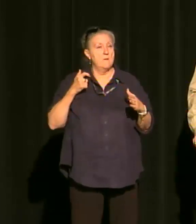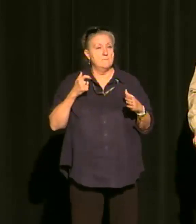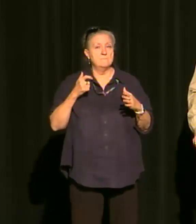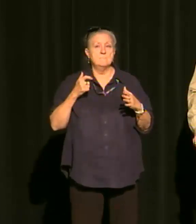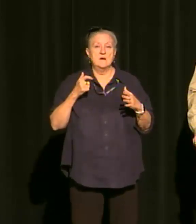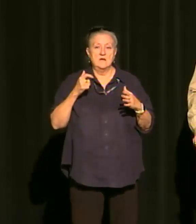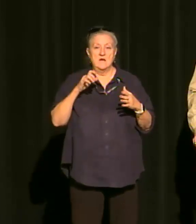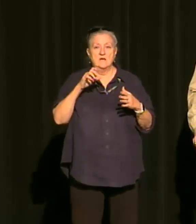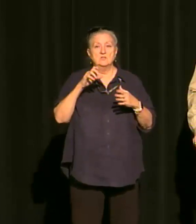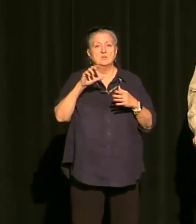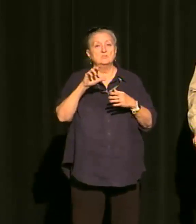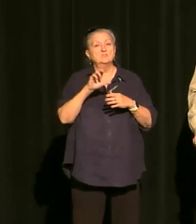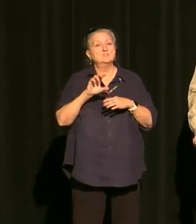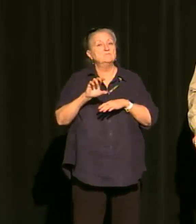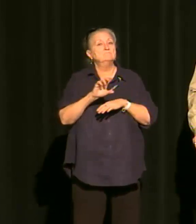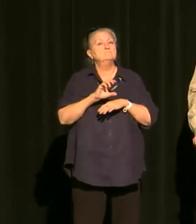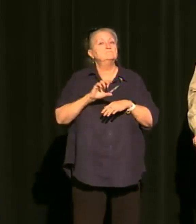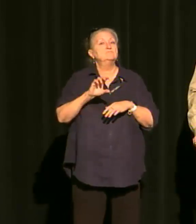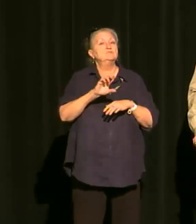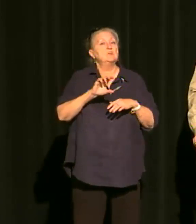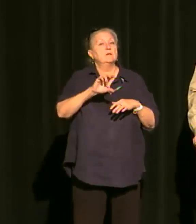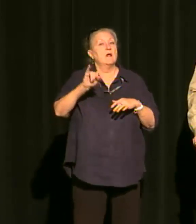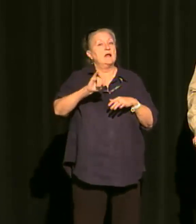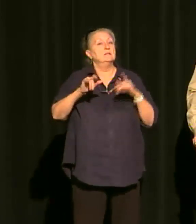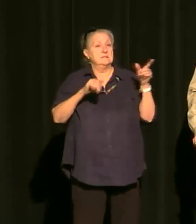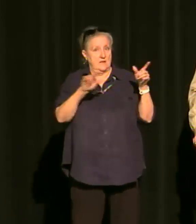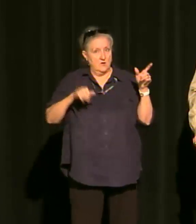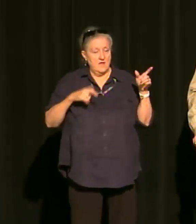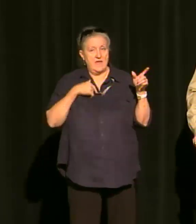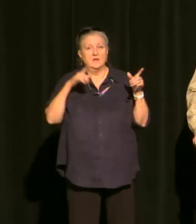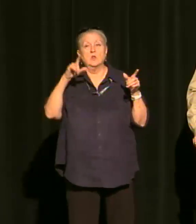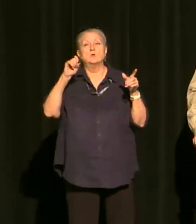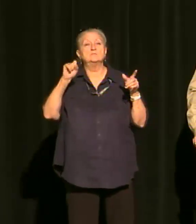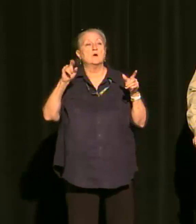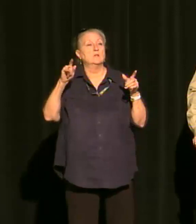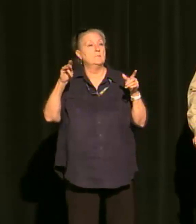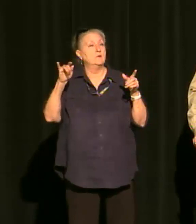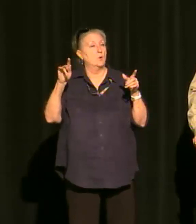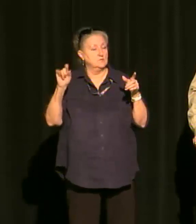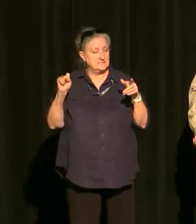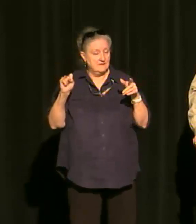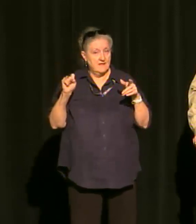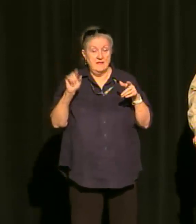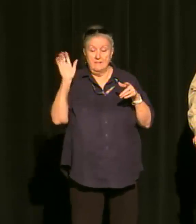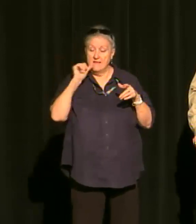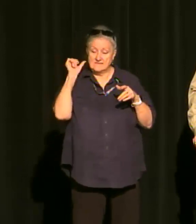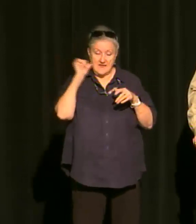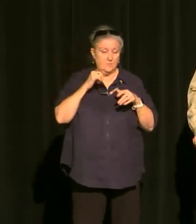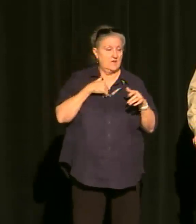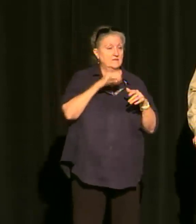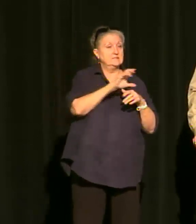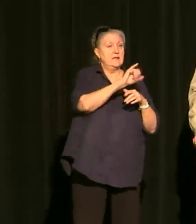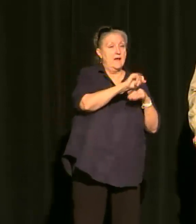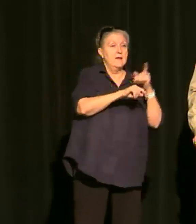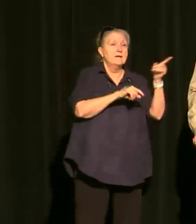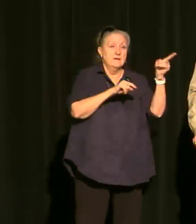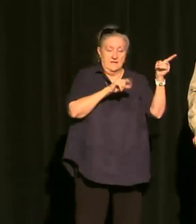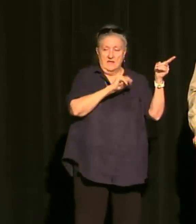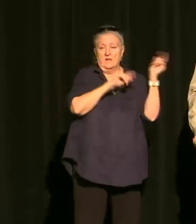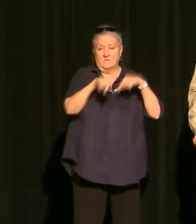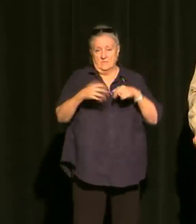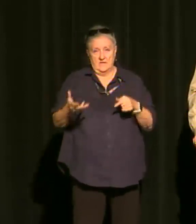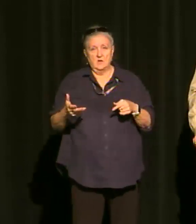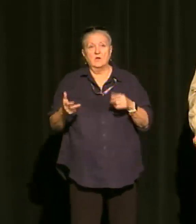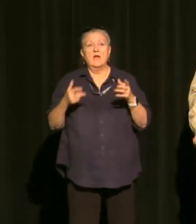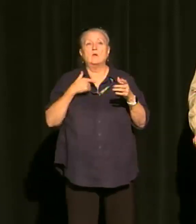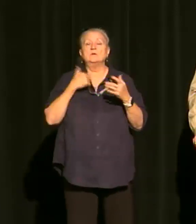the Channel Islands area and from Los Alamitos. Last night we had a unit from the Channel Islands area here, and today